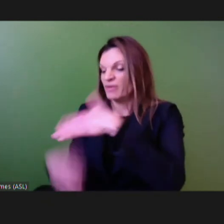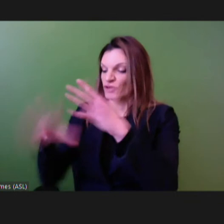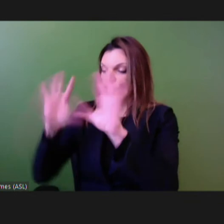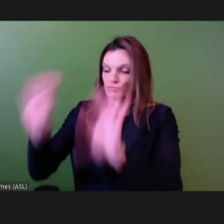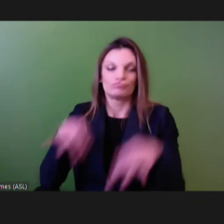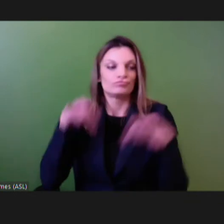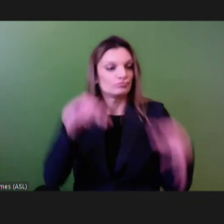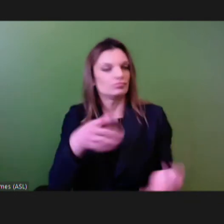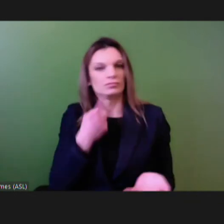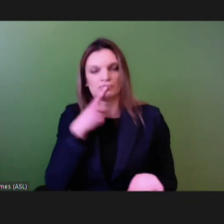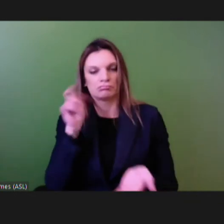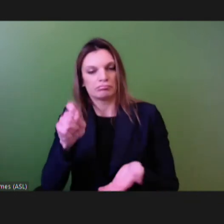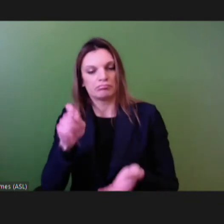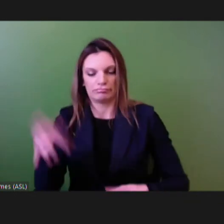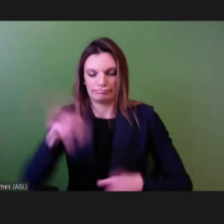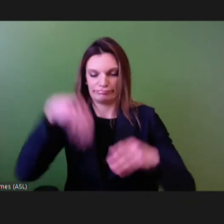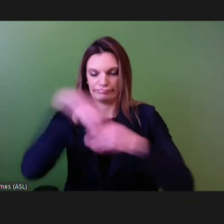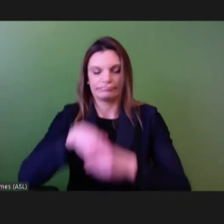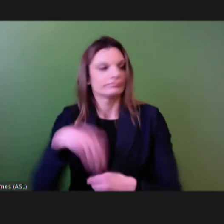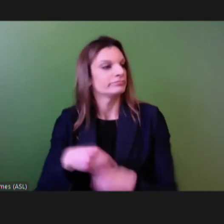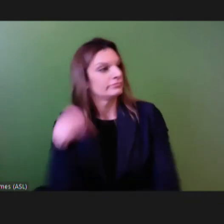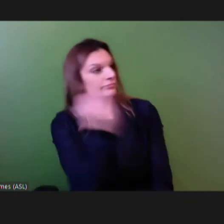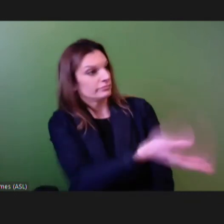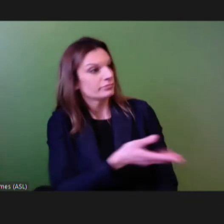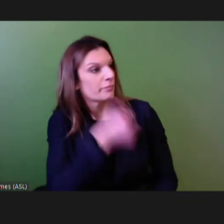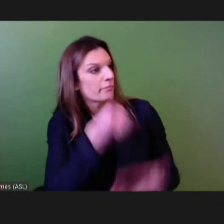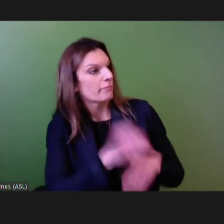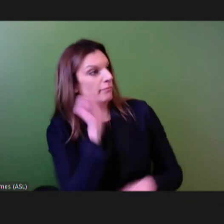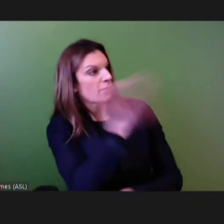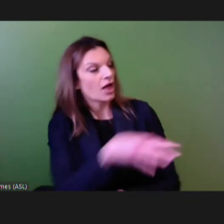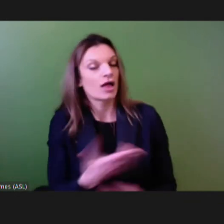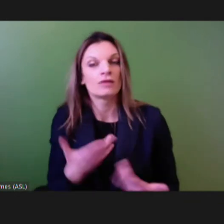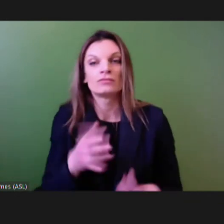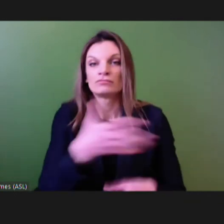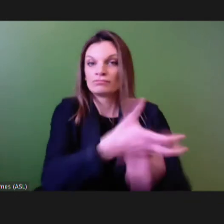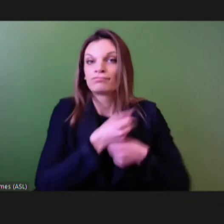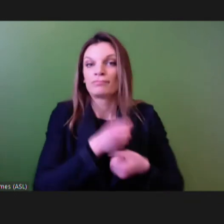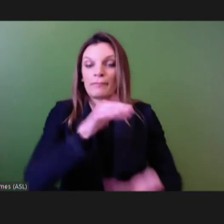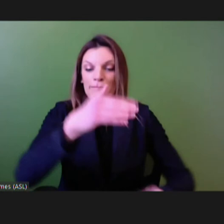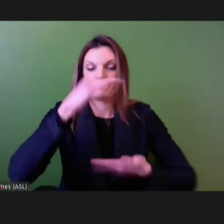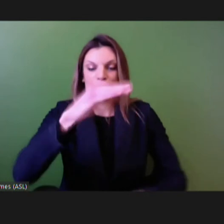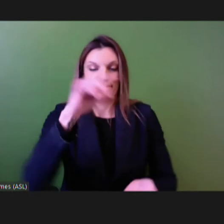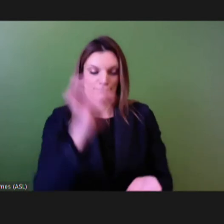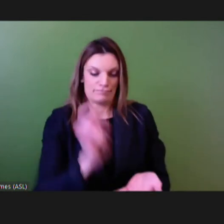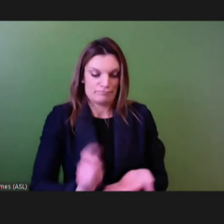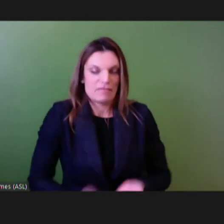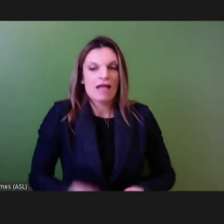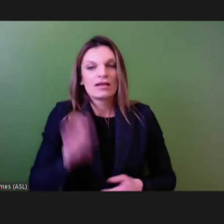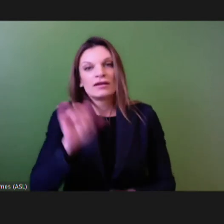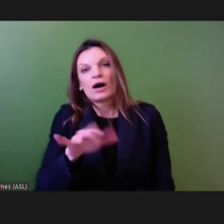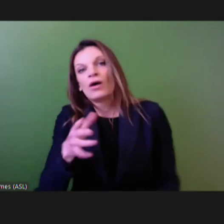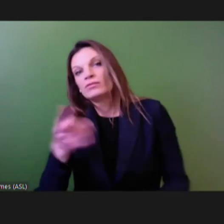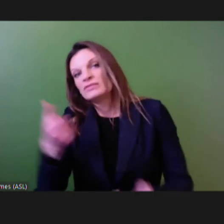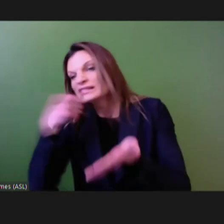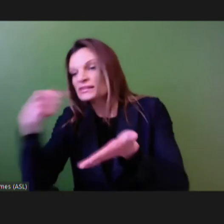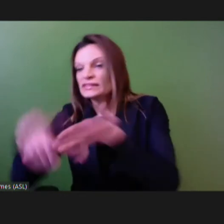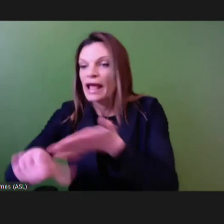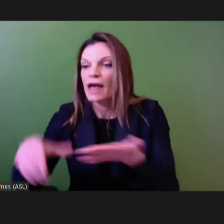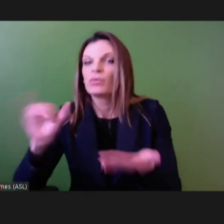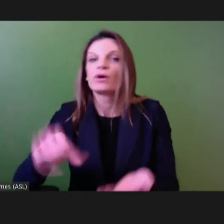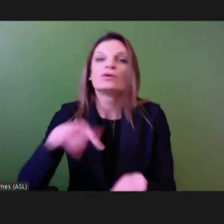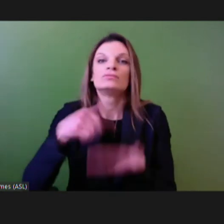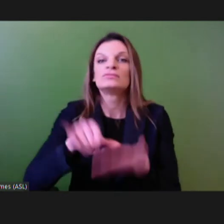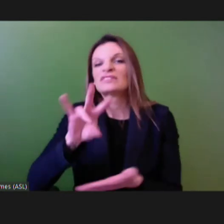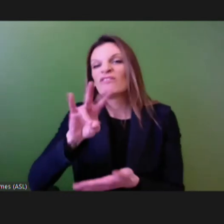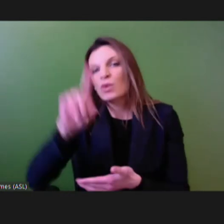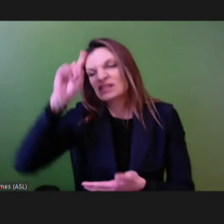copy, you put it in, you mail it, and when your ballot comes in, you figure out that it takes 71 cents, you go to your computer, you get 71